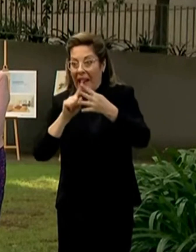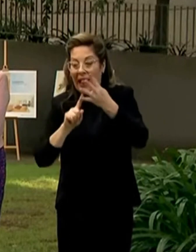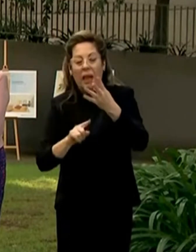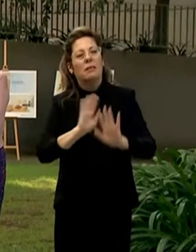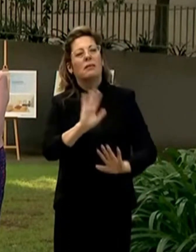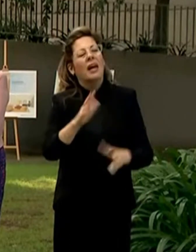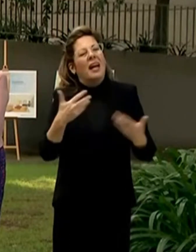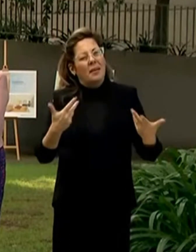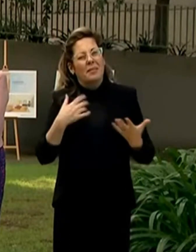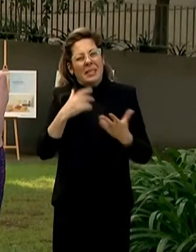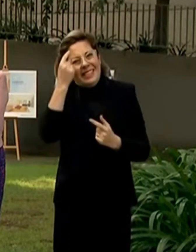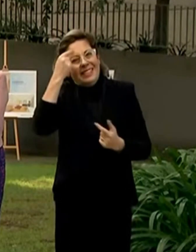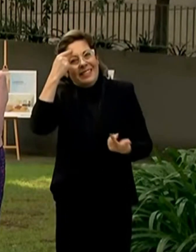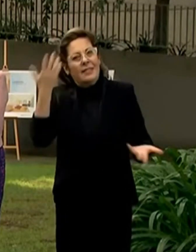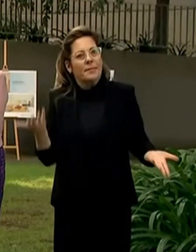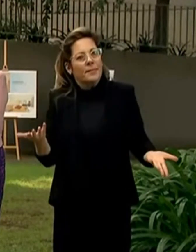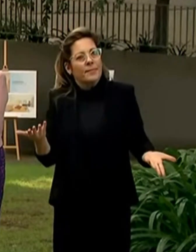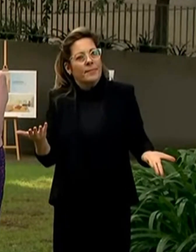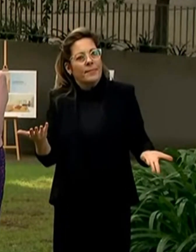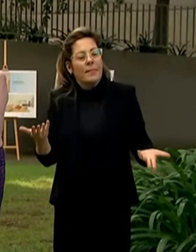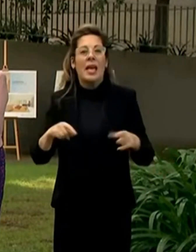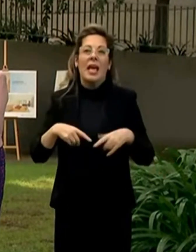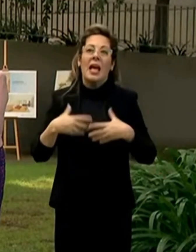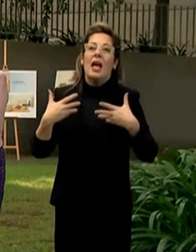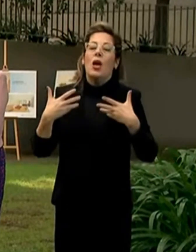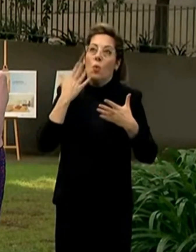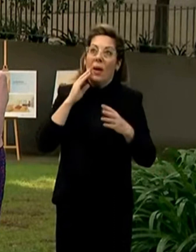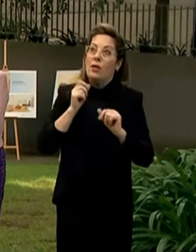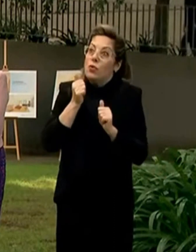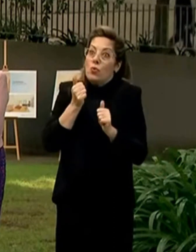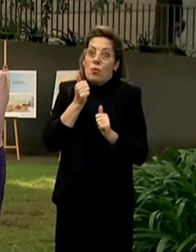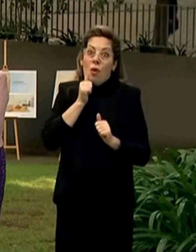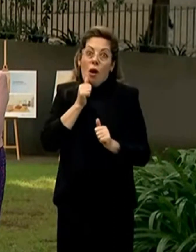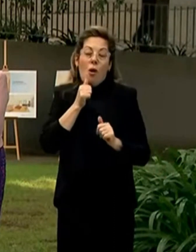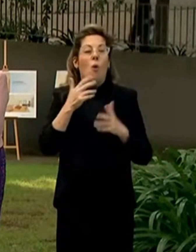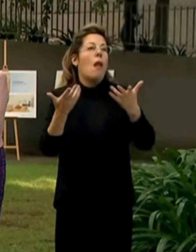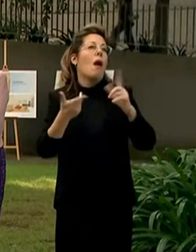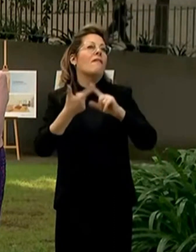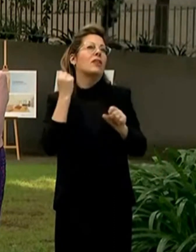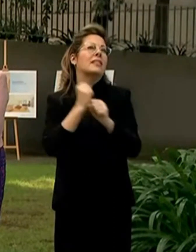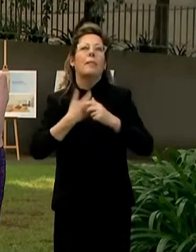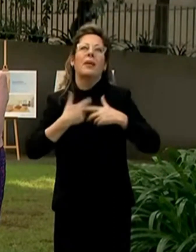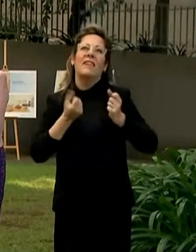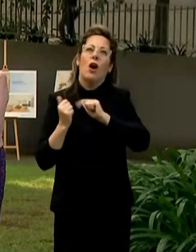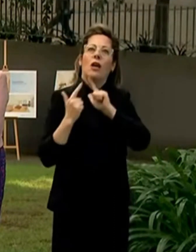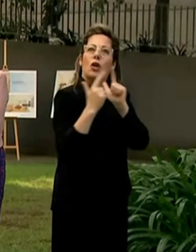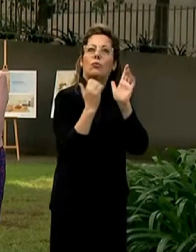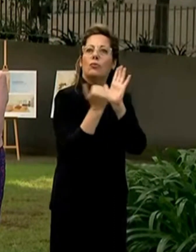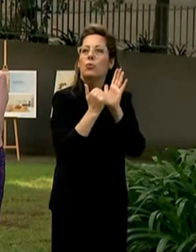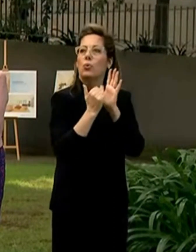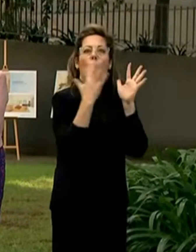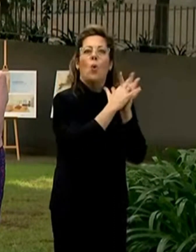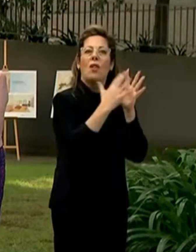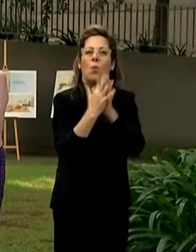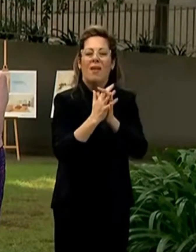your experience. I know that if I go to the supermarket at 11 o'clock at night in my local supermarket,